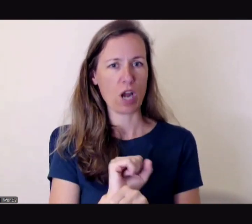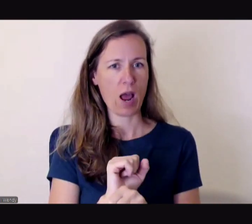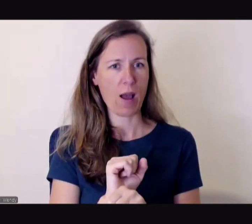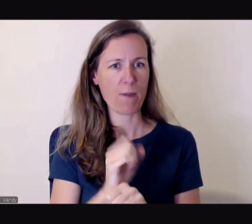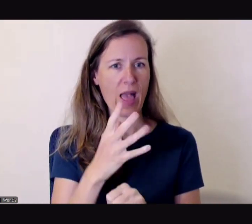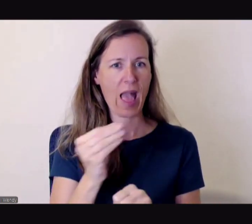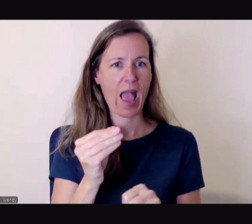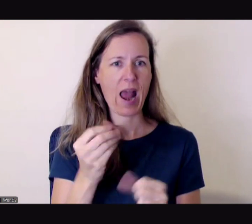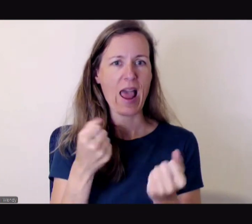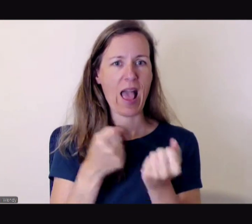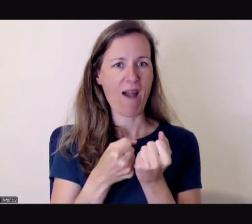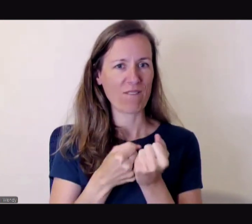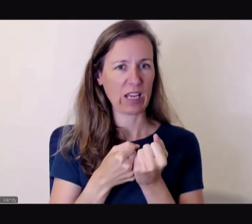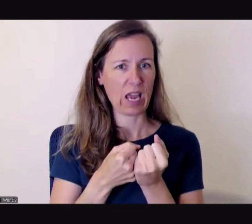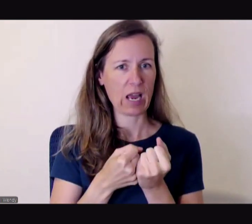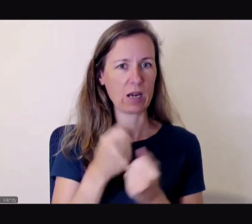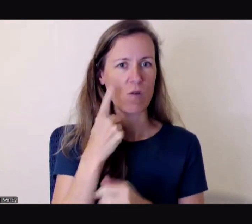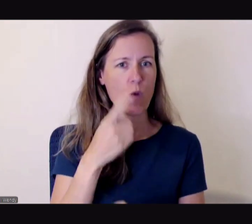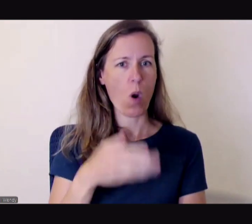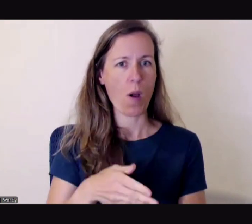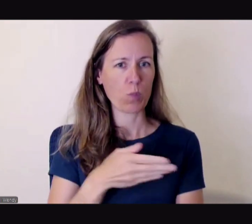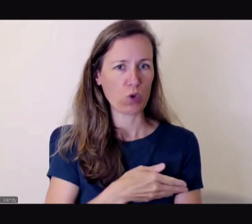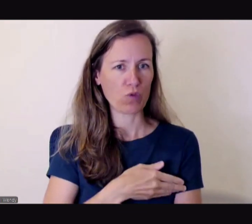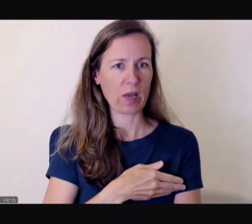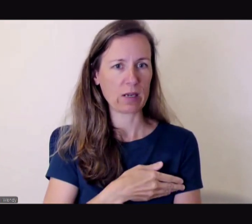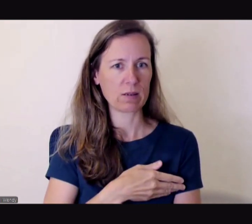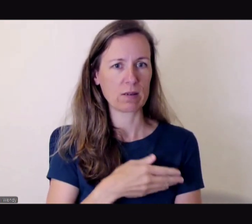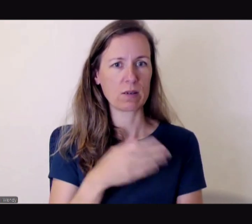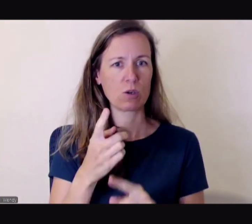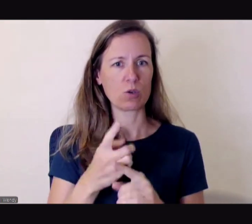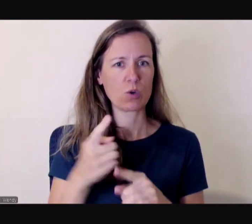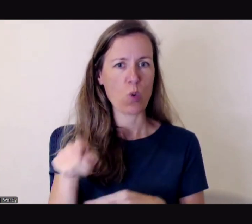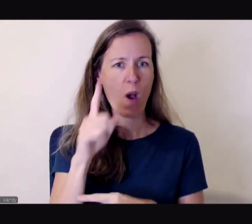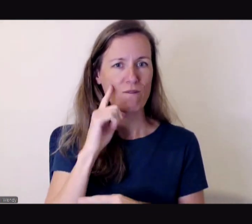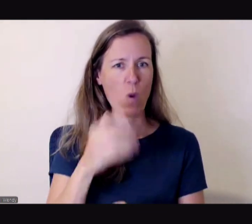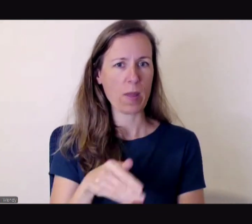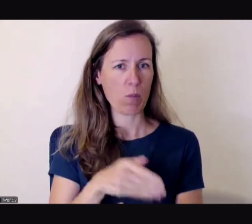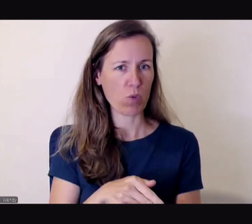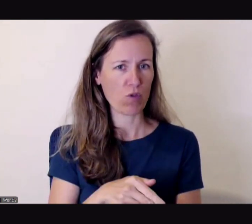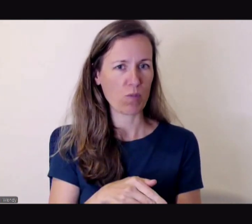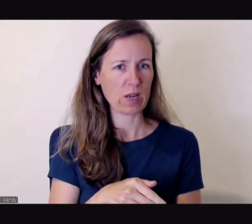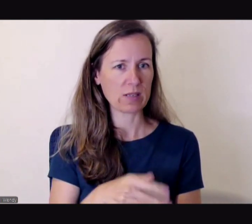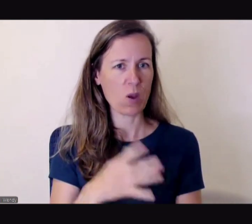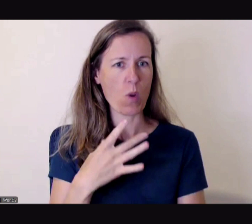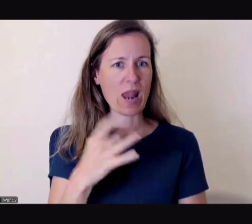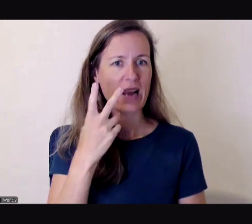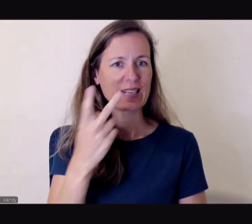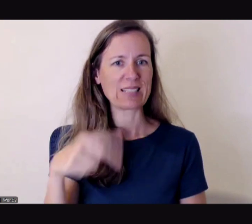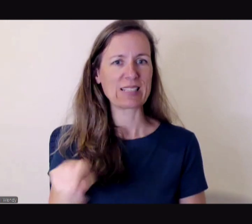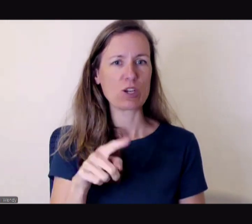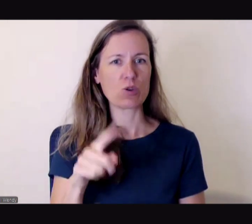procedures. Because I still love this town, and I choose to be on the side of working for the betterment of Cheverly.